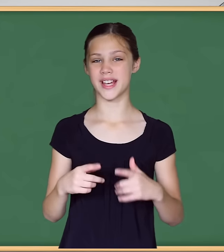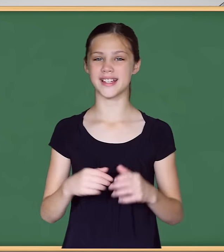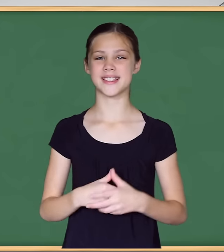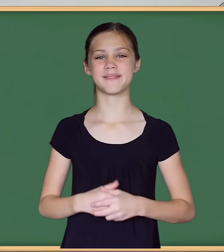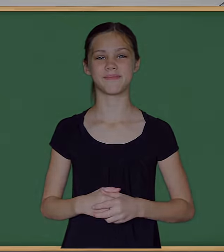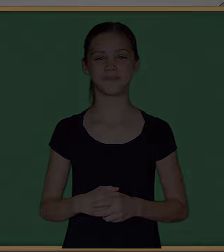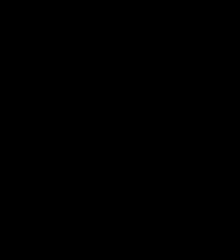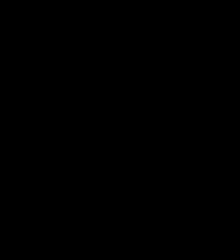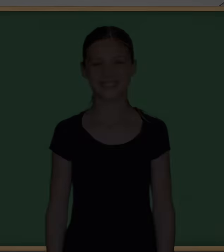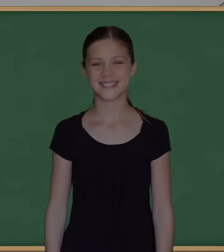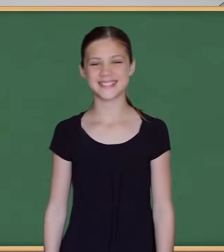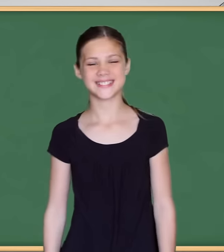signs.